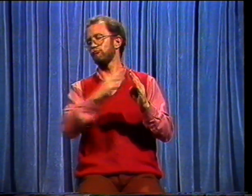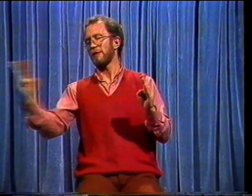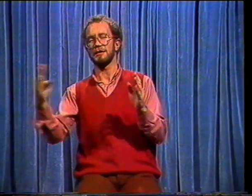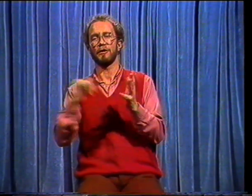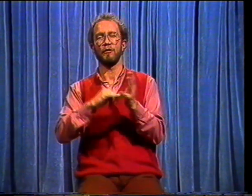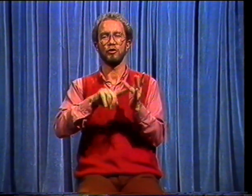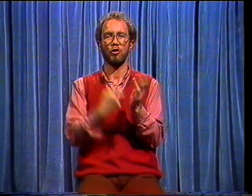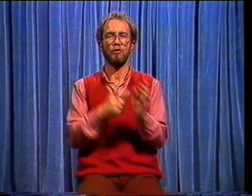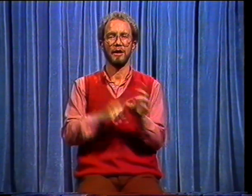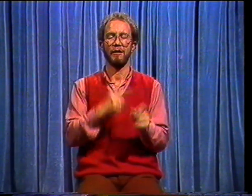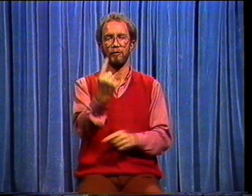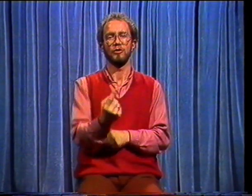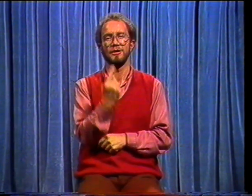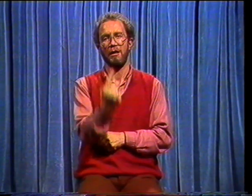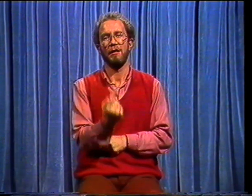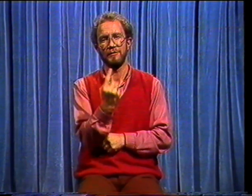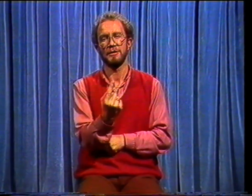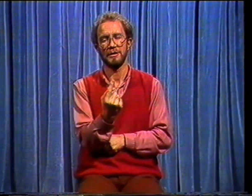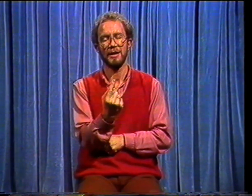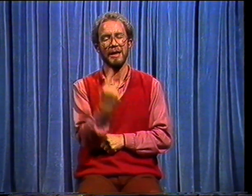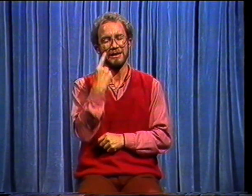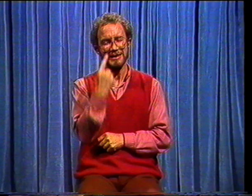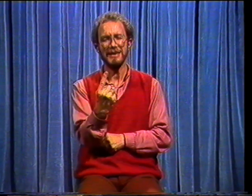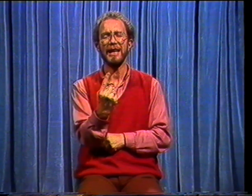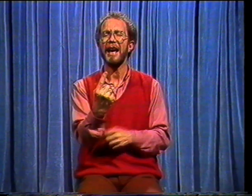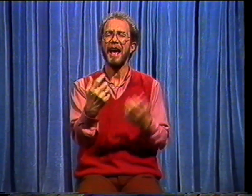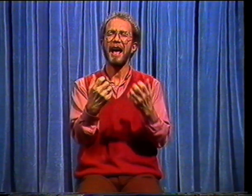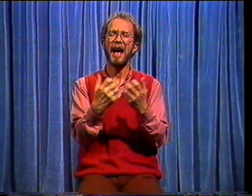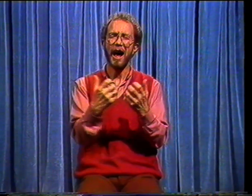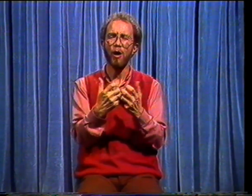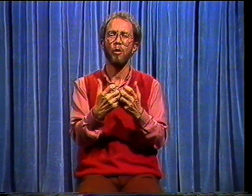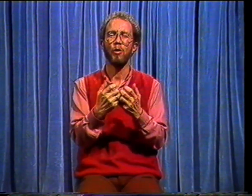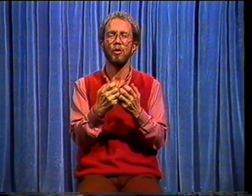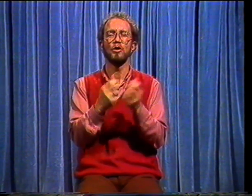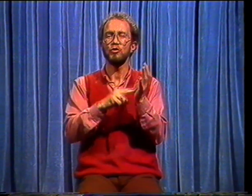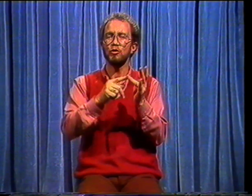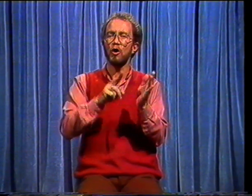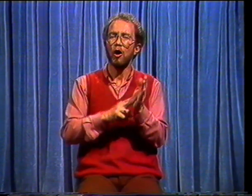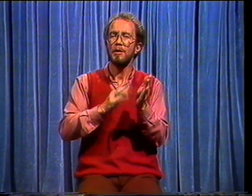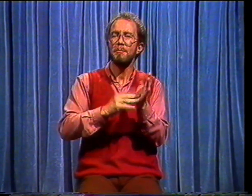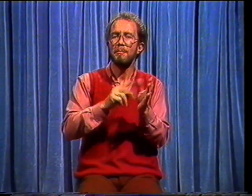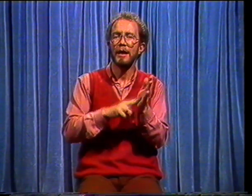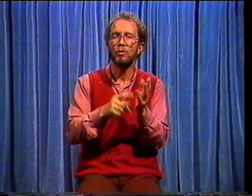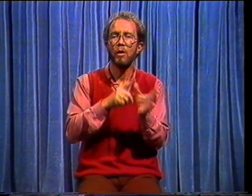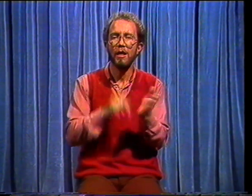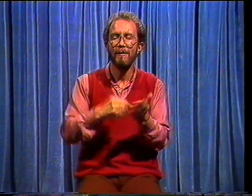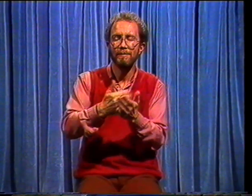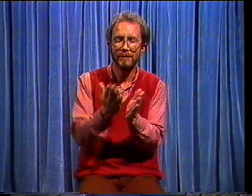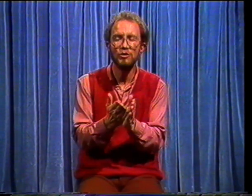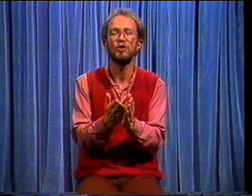Perhaps you'd like to see the rest of the story for yourselves and see just how non-manual features